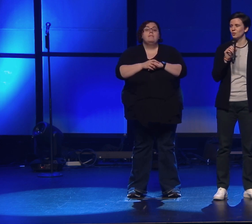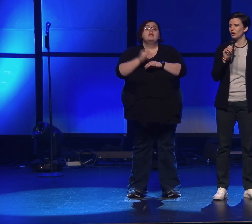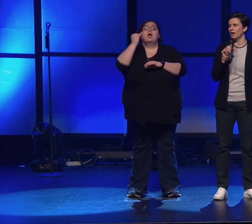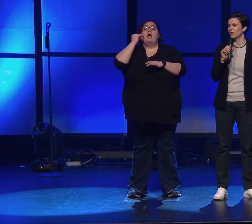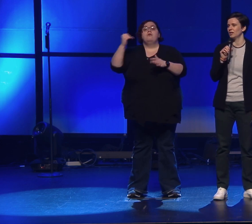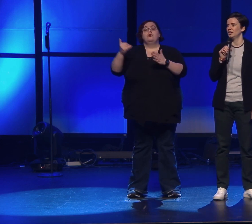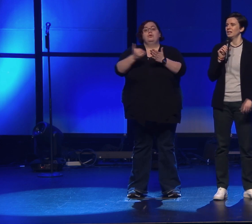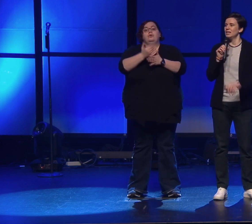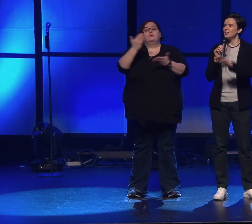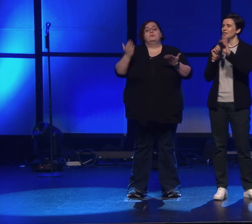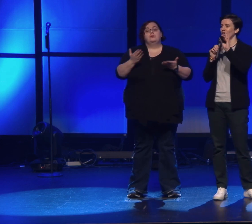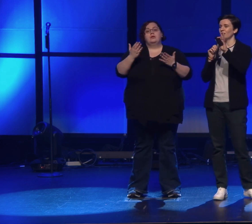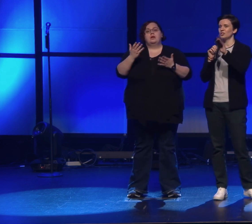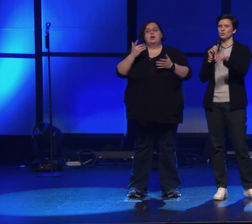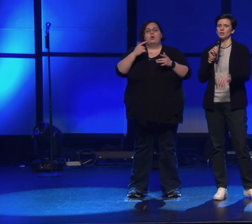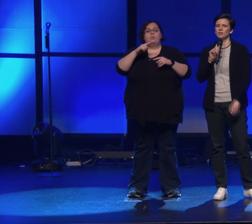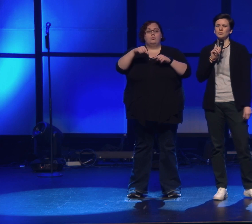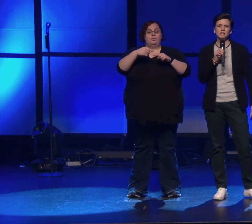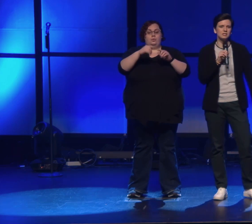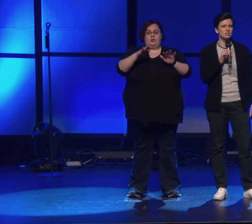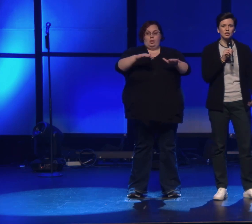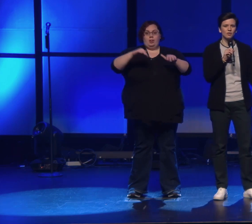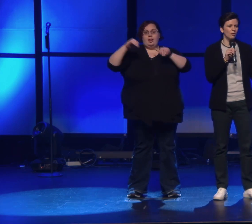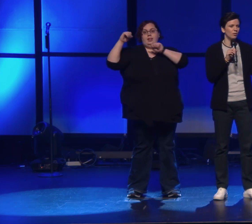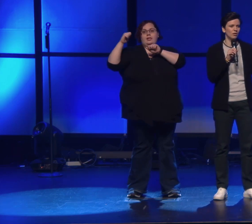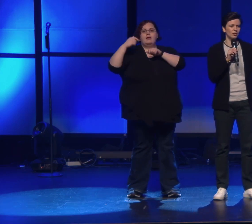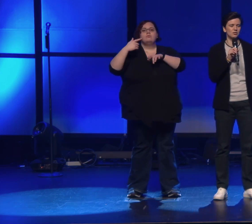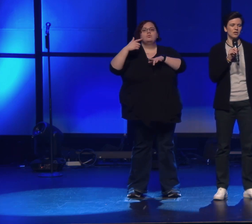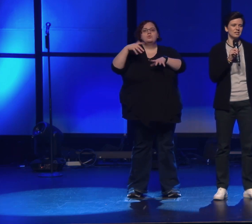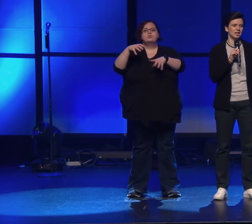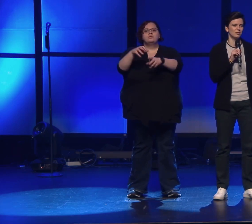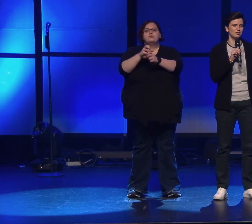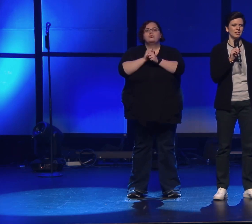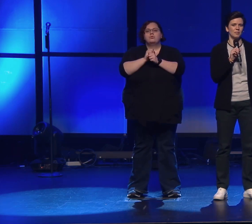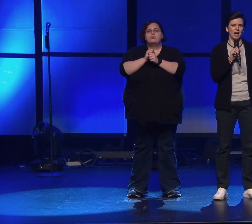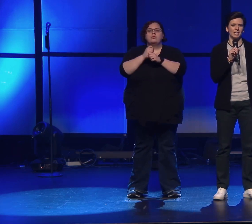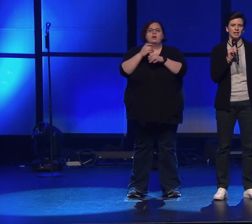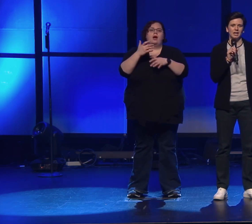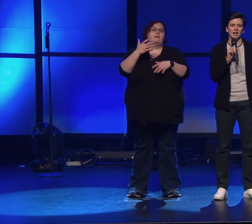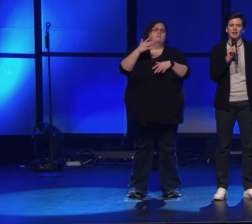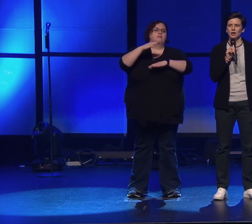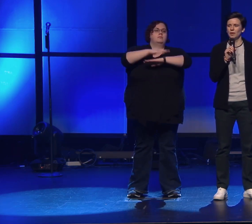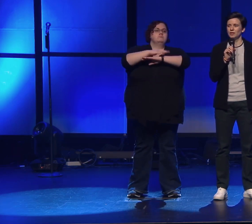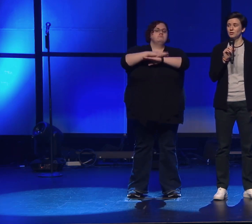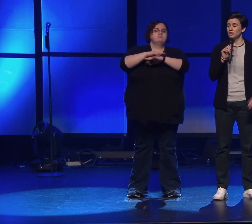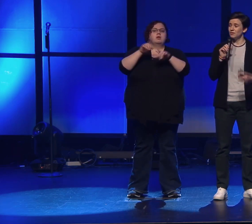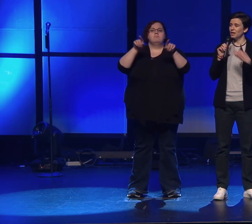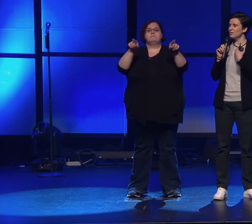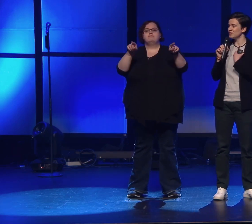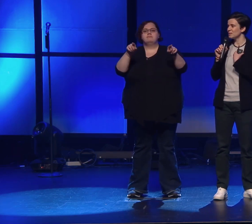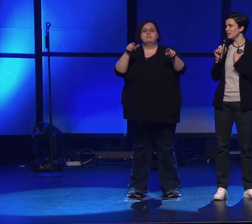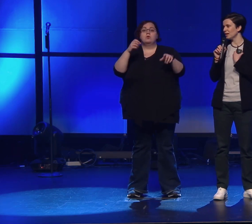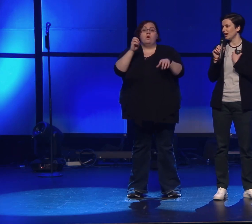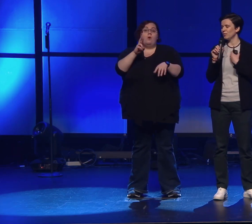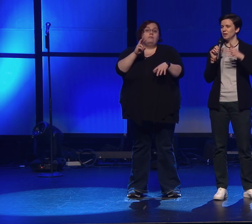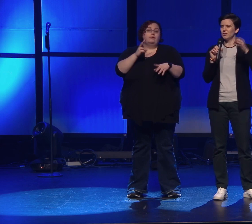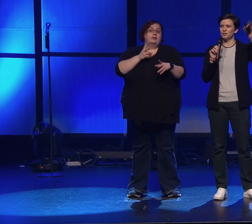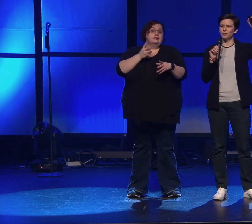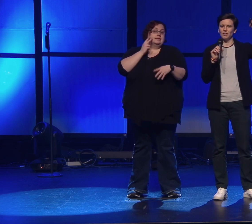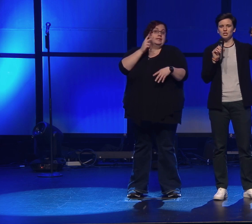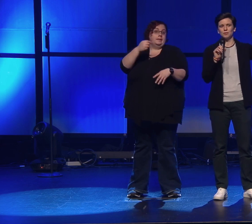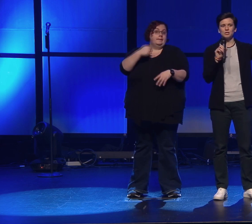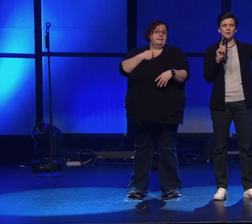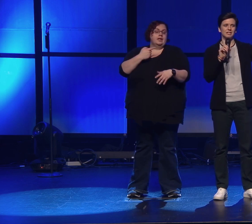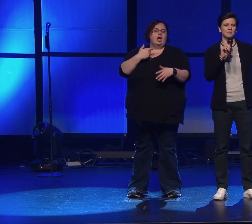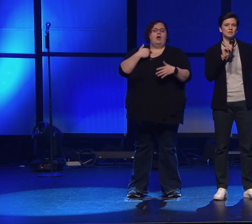here on your way out in the auditorium, please just grab one of those. They're on the tables in the back. And you can even come visit me. I'll be